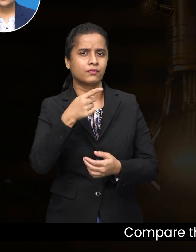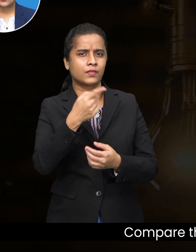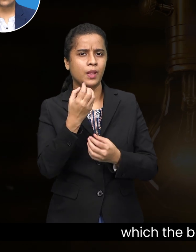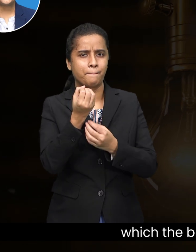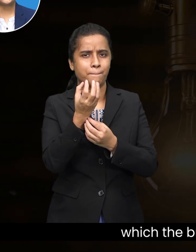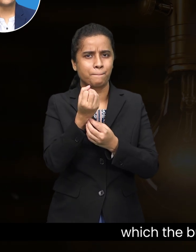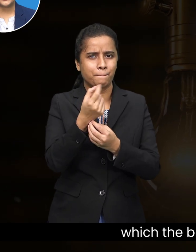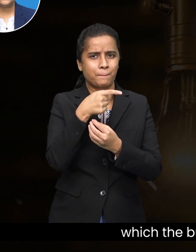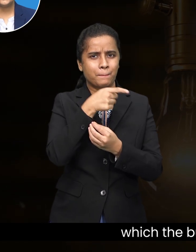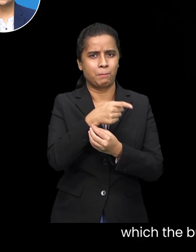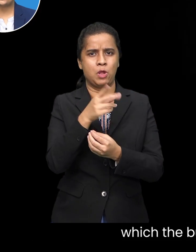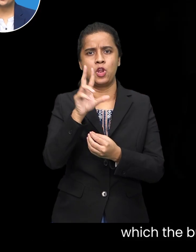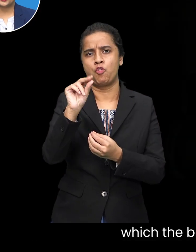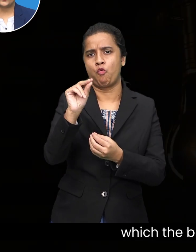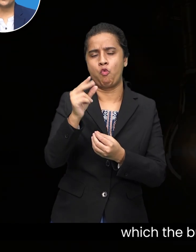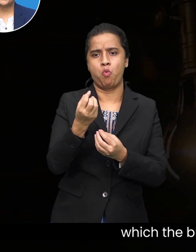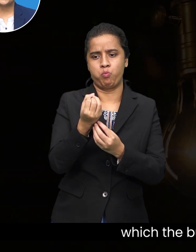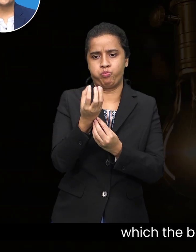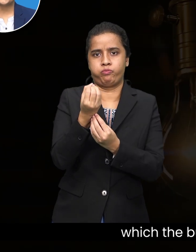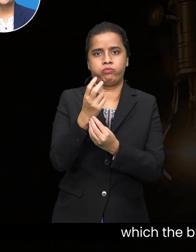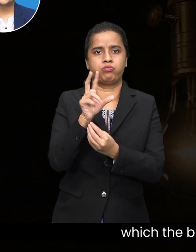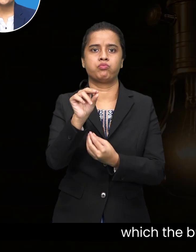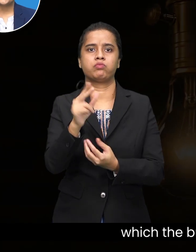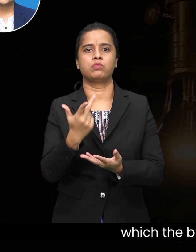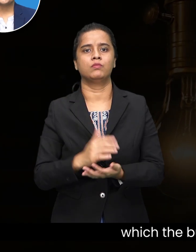those in which the bulb does not glow.